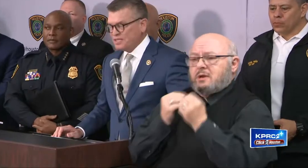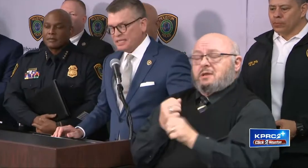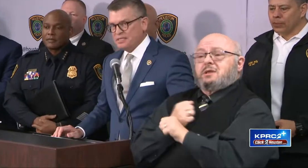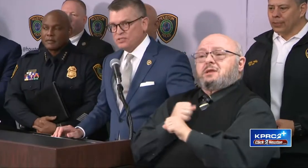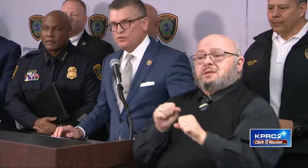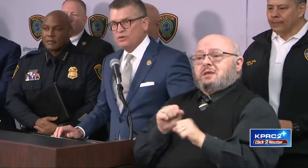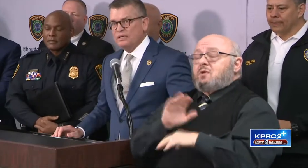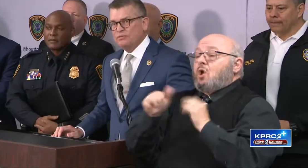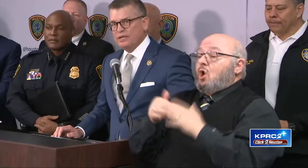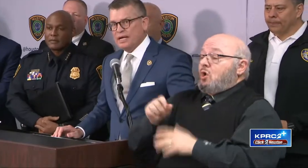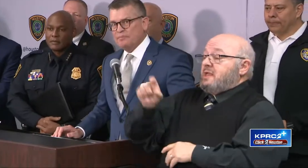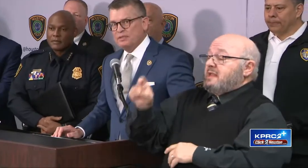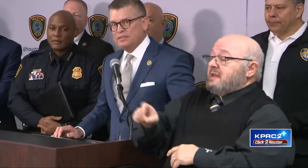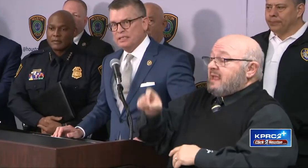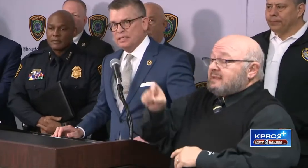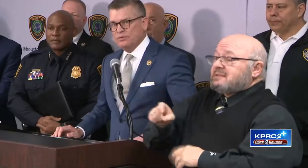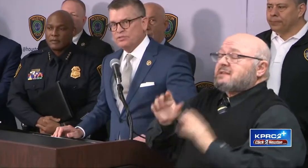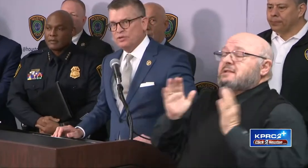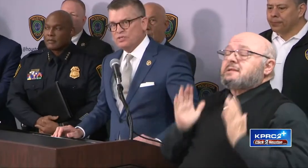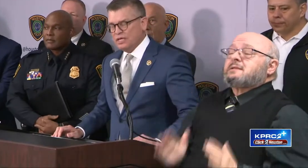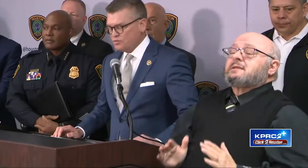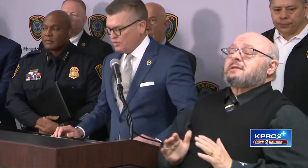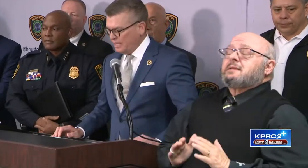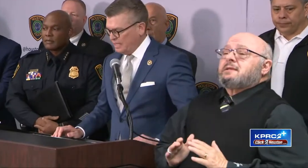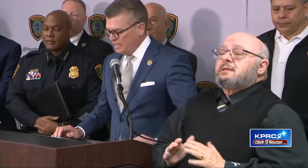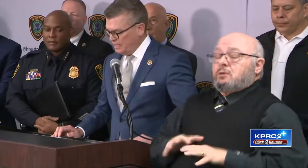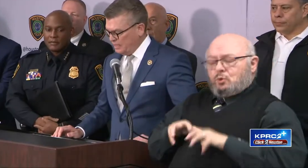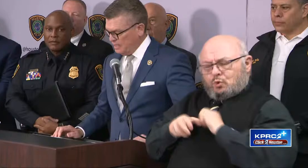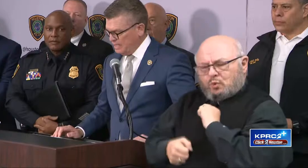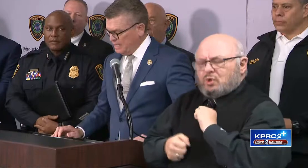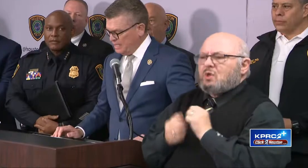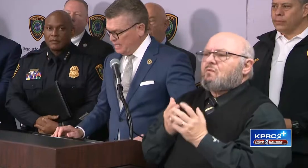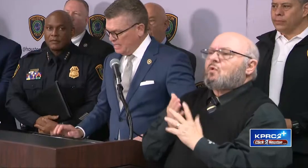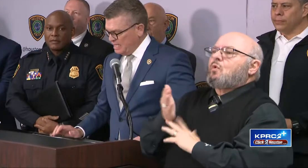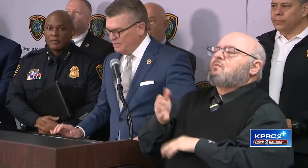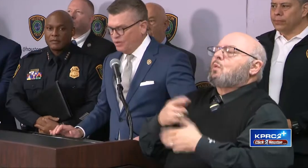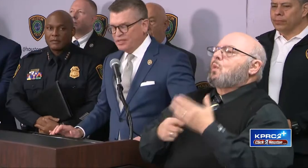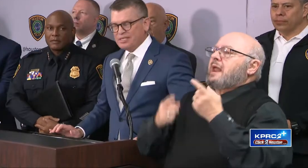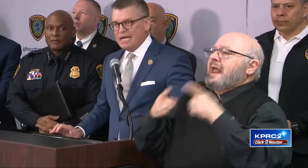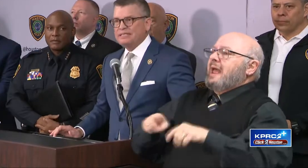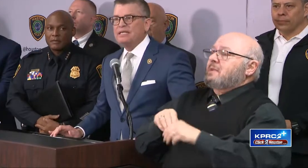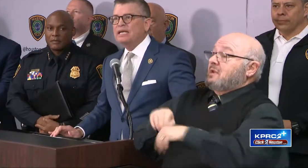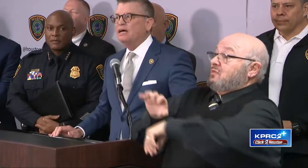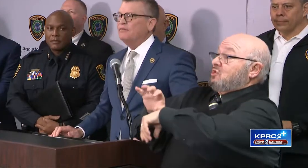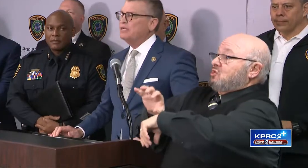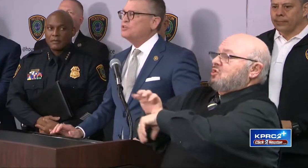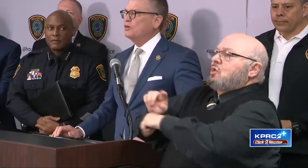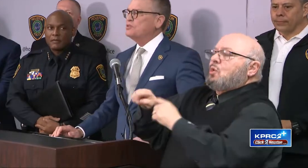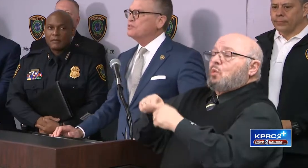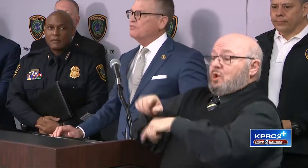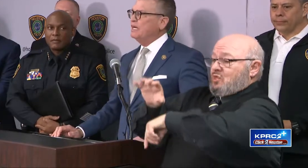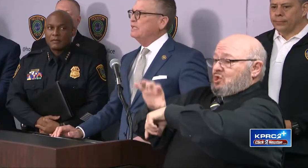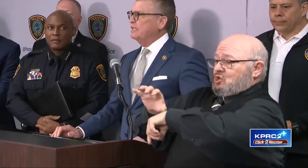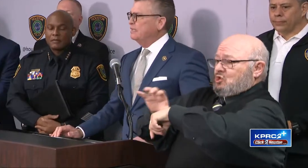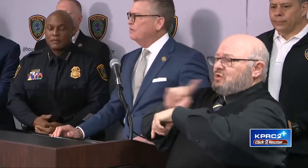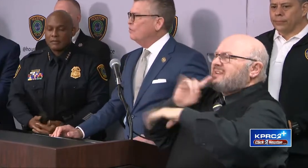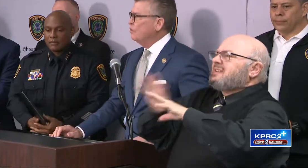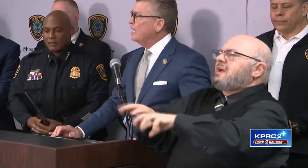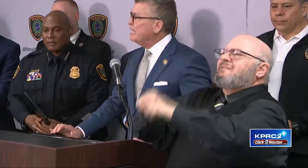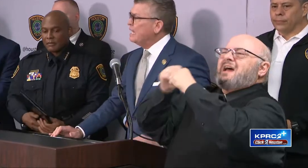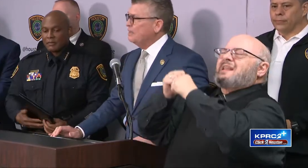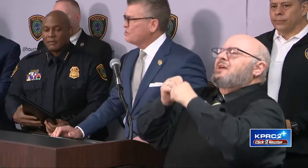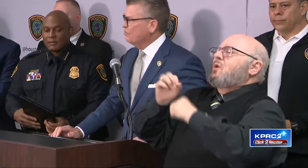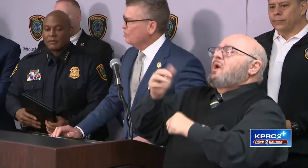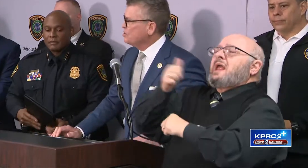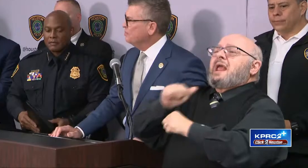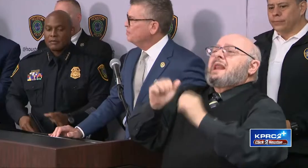all Texans grieve what happened at Lakewood Church yesterday. And indeed, when the sanctity of a church is violated, or